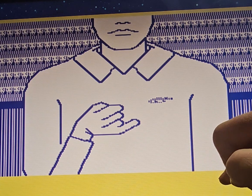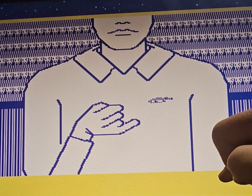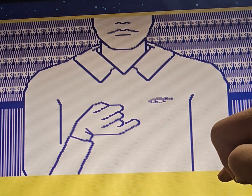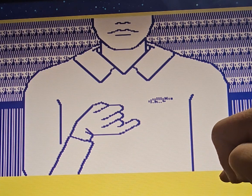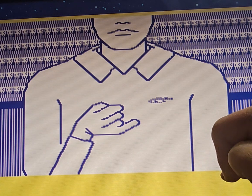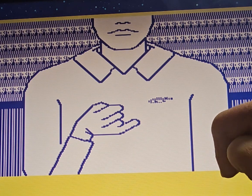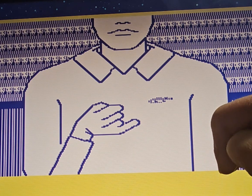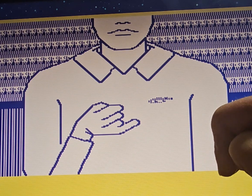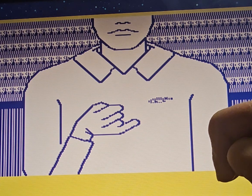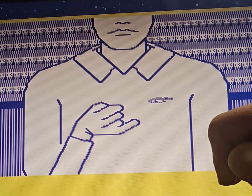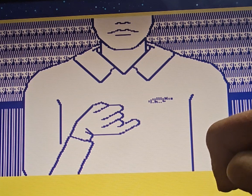Jill.